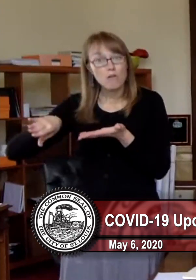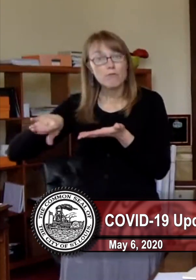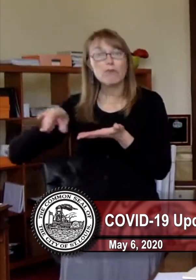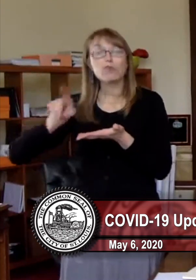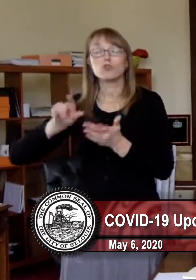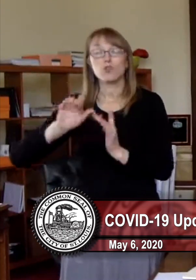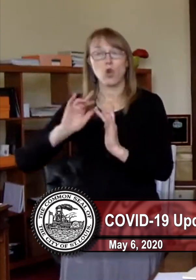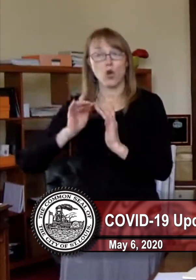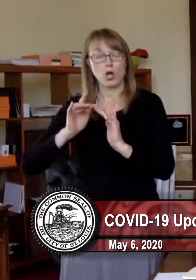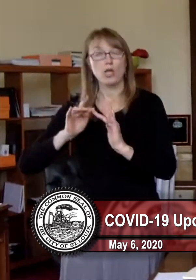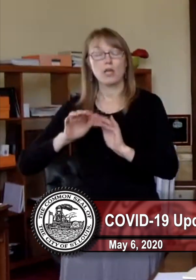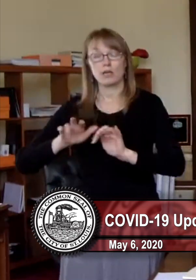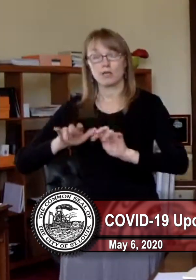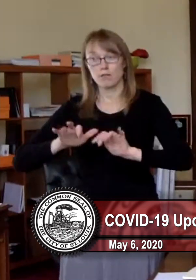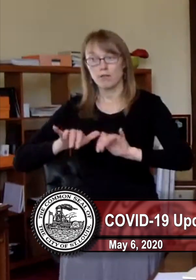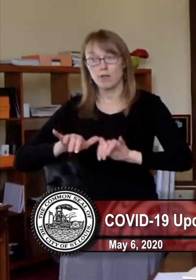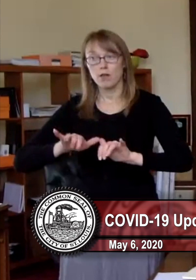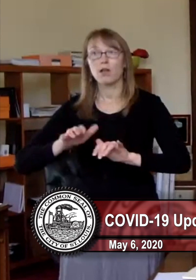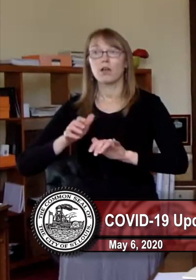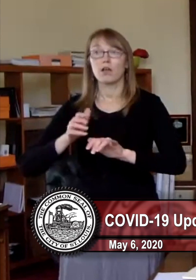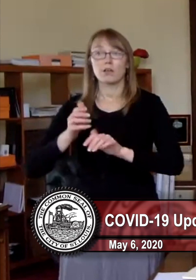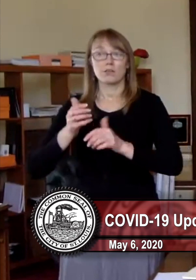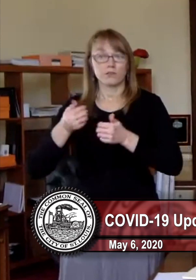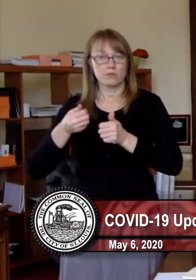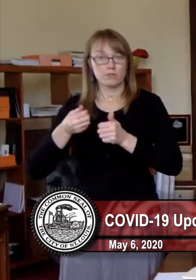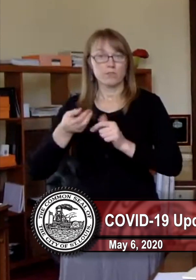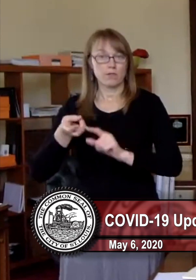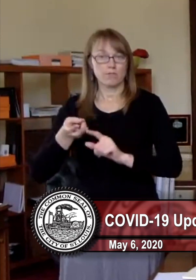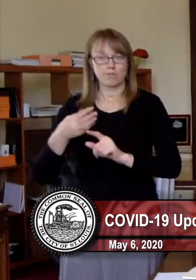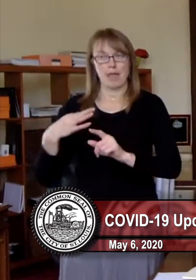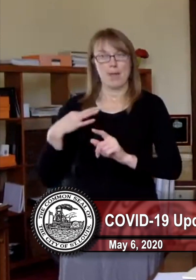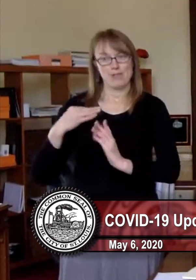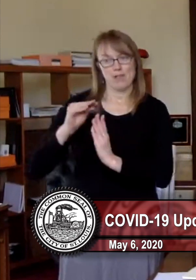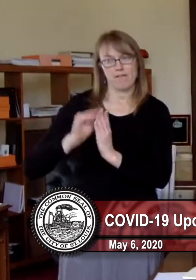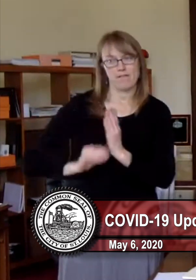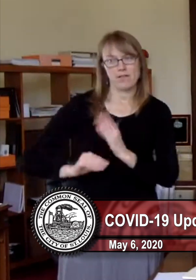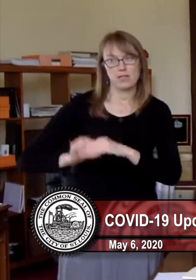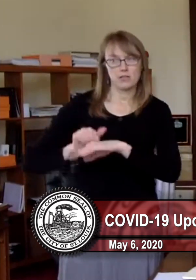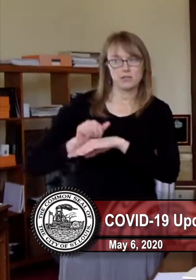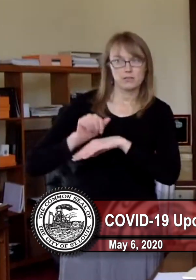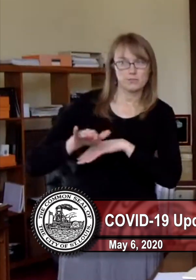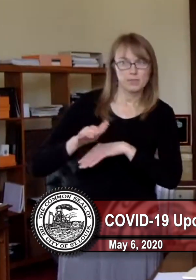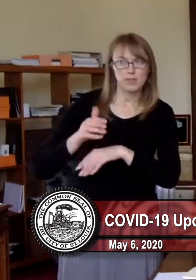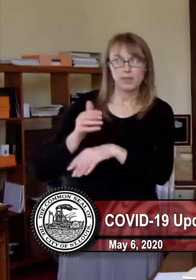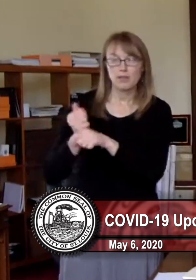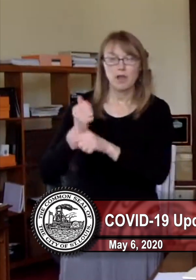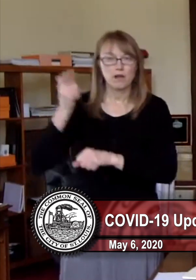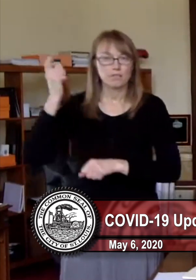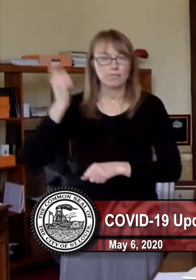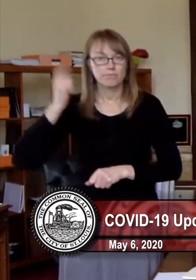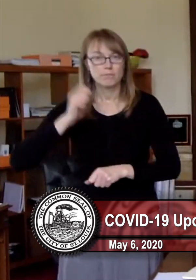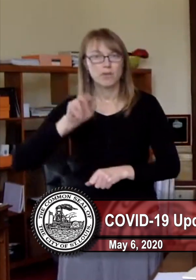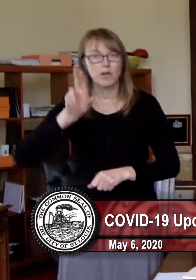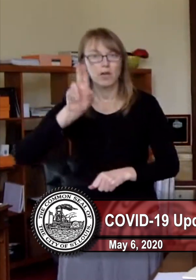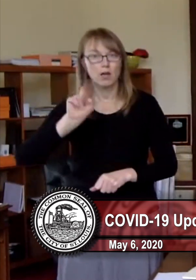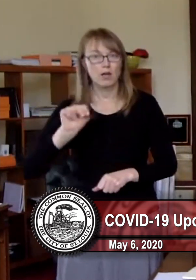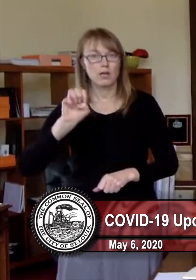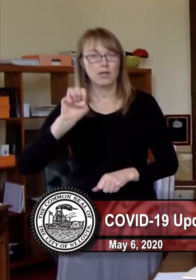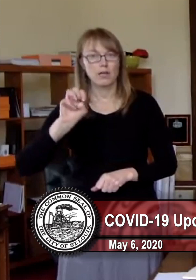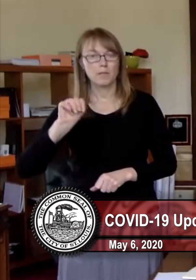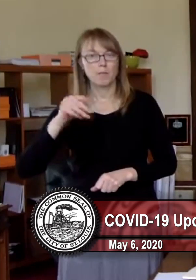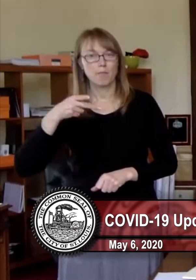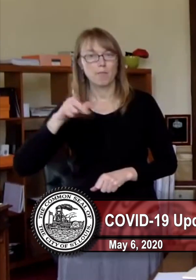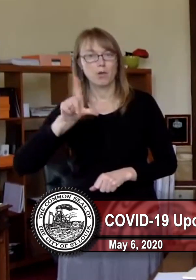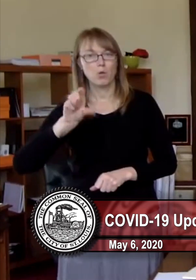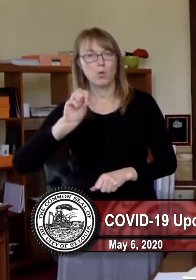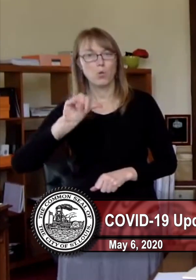are who work for themselves. So you need to apply for unemployment if you haven't already. And I understand, because I talk to